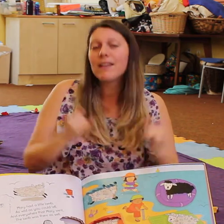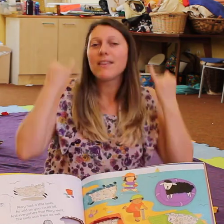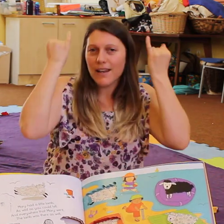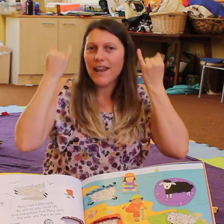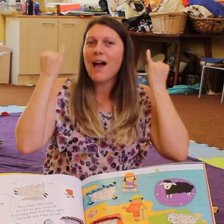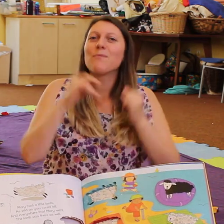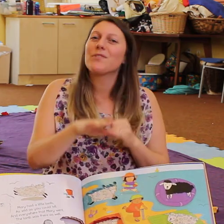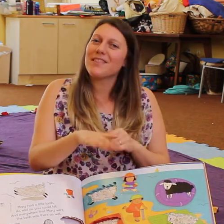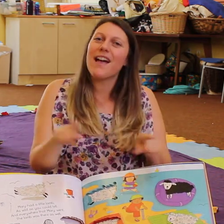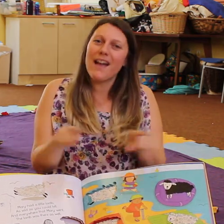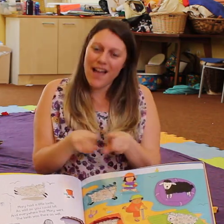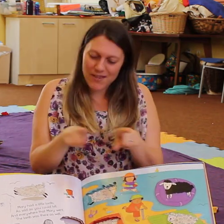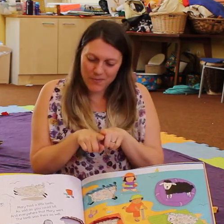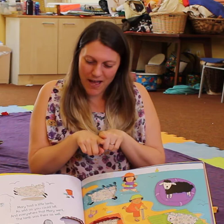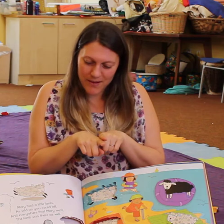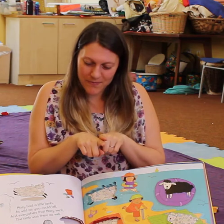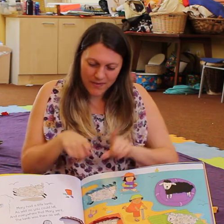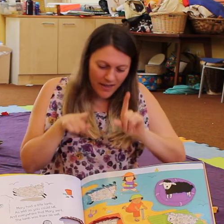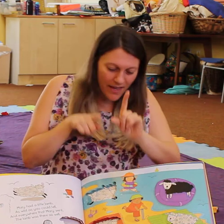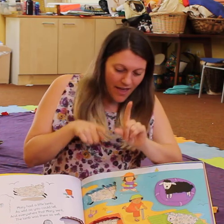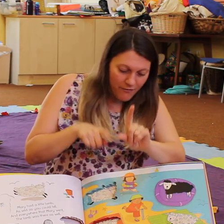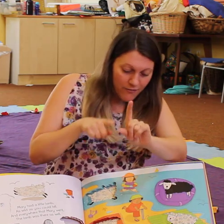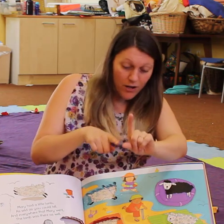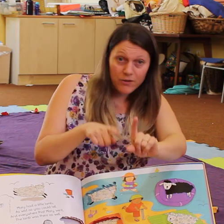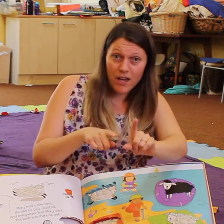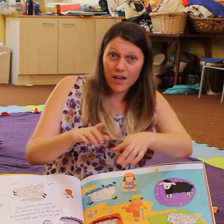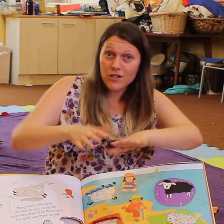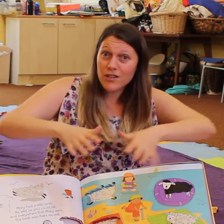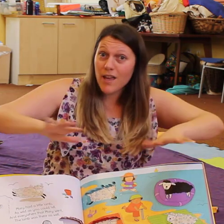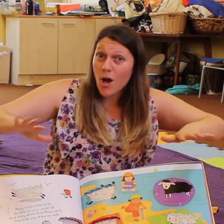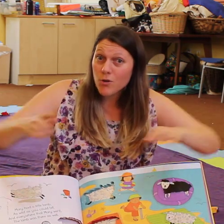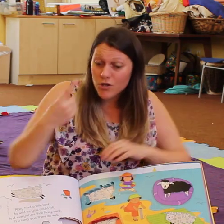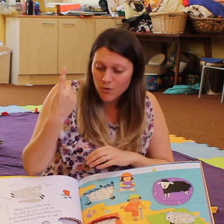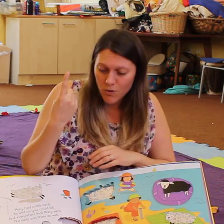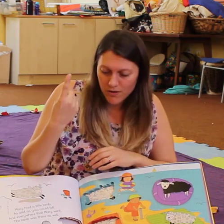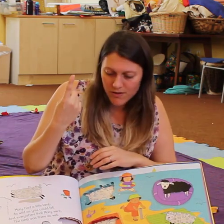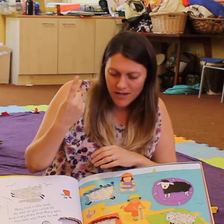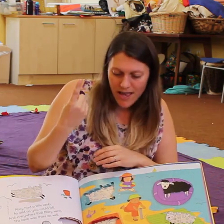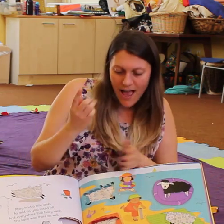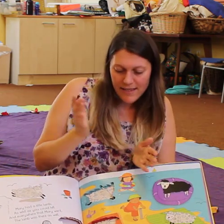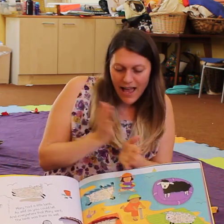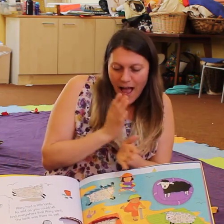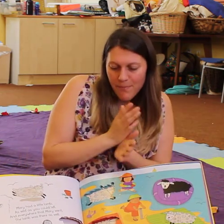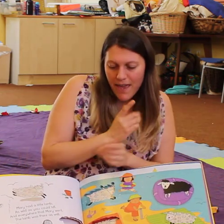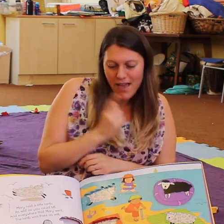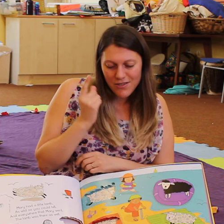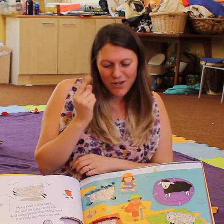the lamb was there as well. It followed her to the ocean once, as happy as could